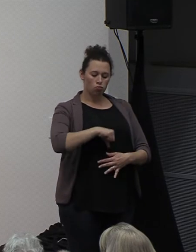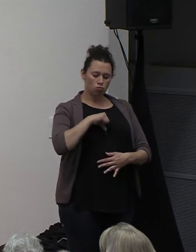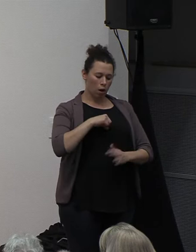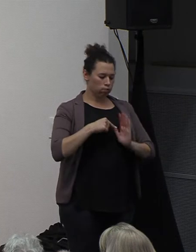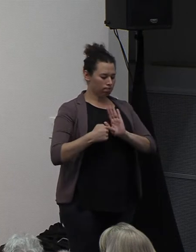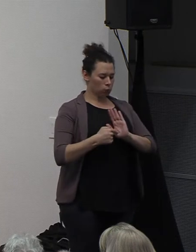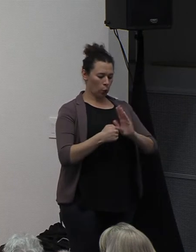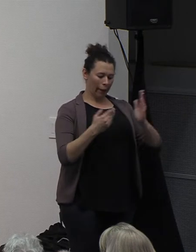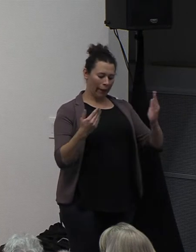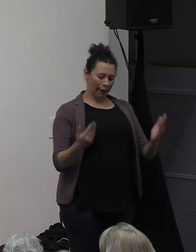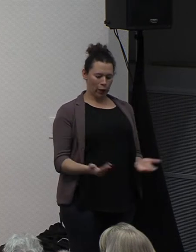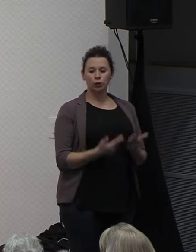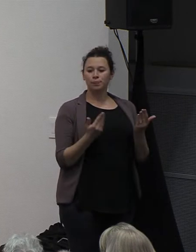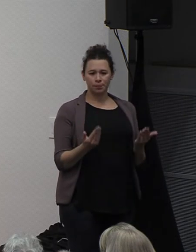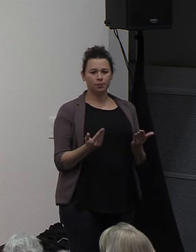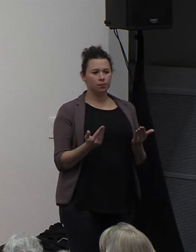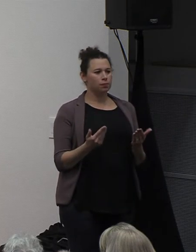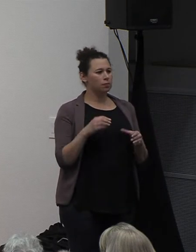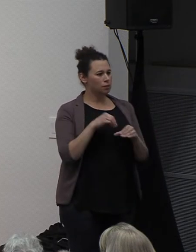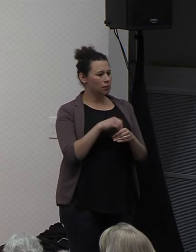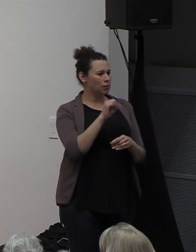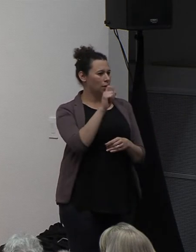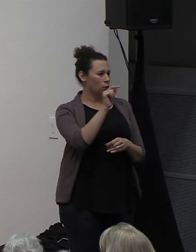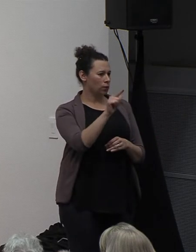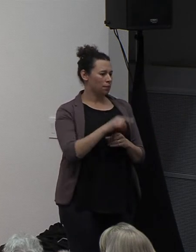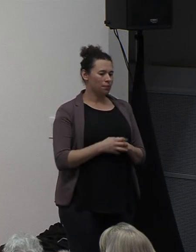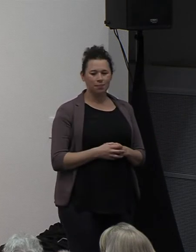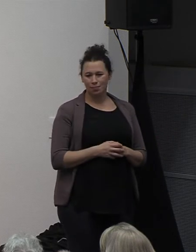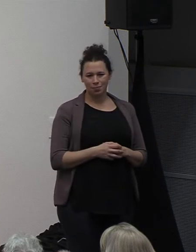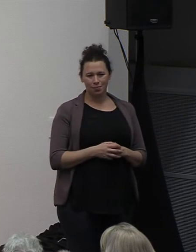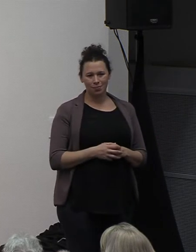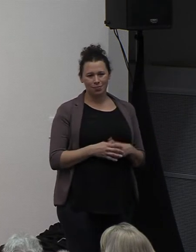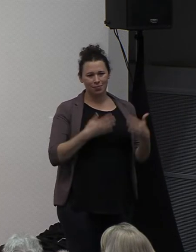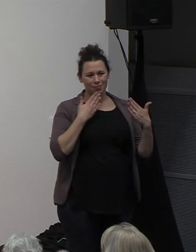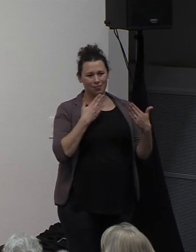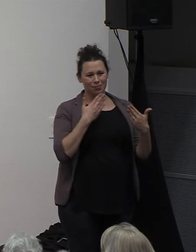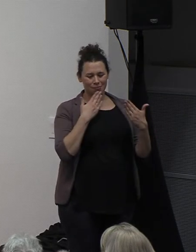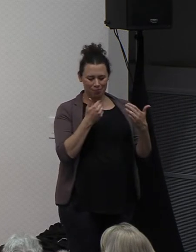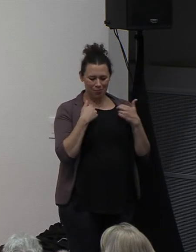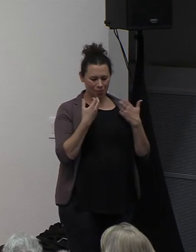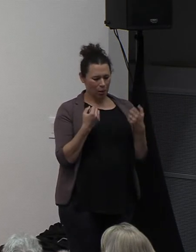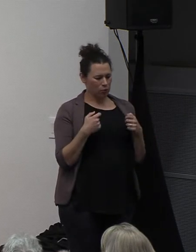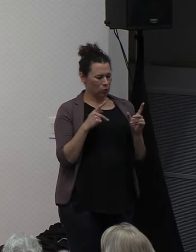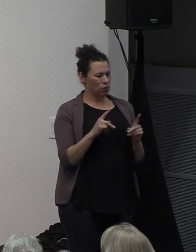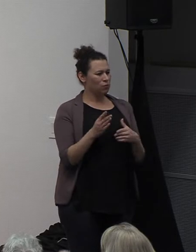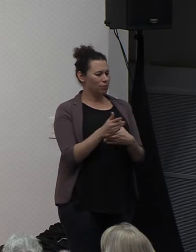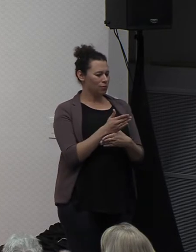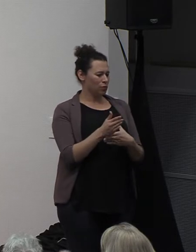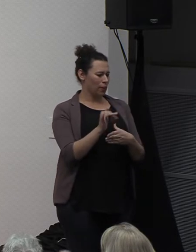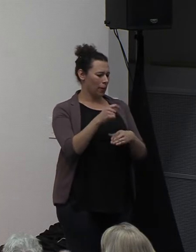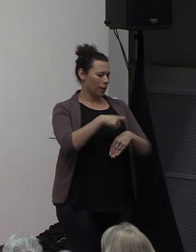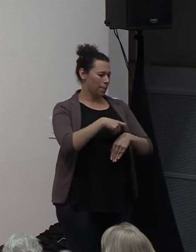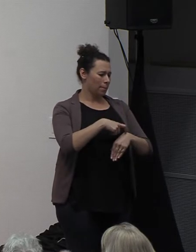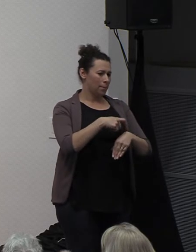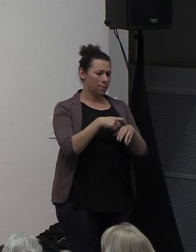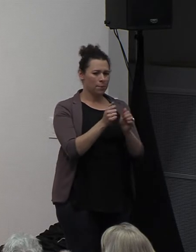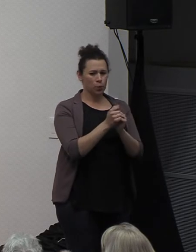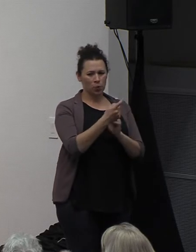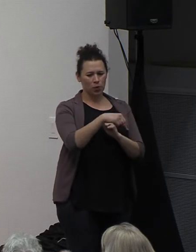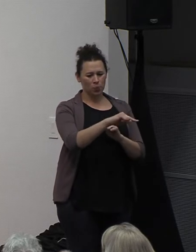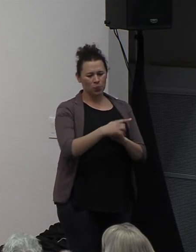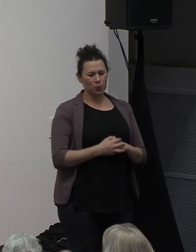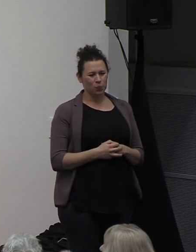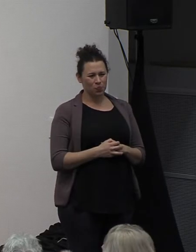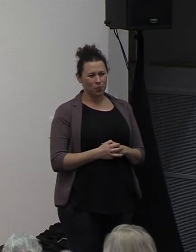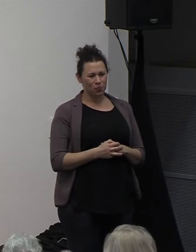of Washington University in St. Louis, and we're so grateful for the opportunity to share this time with you. Now